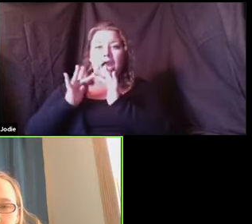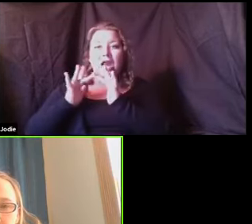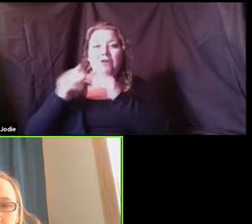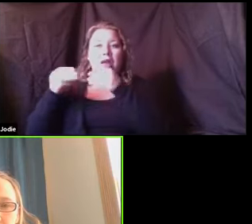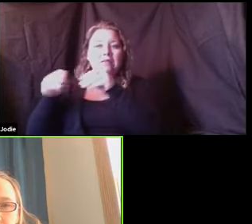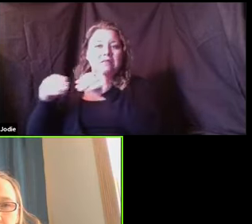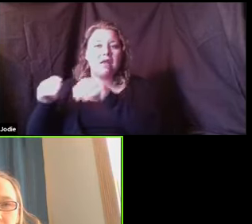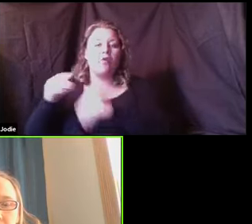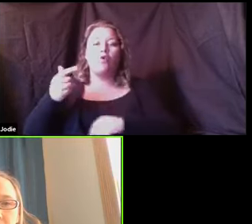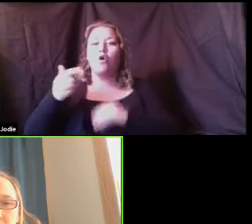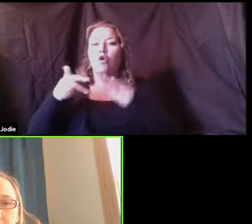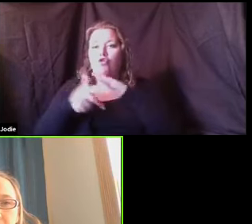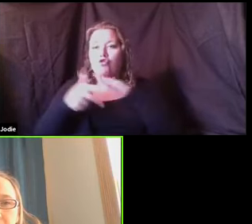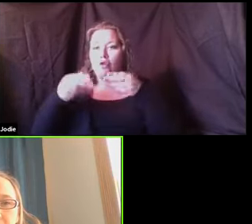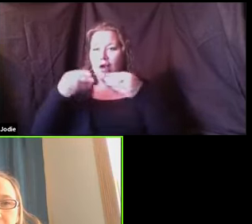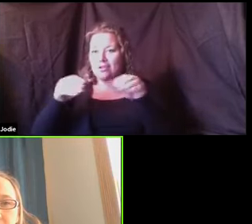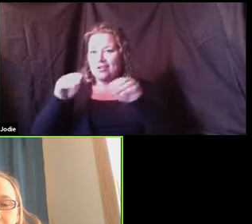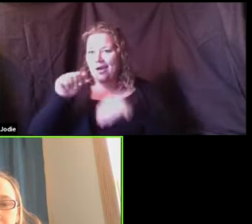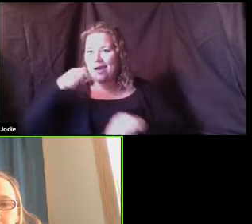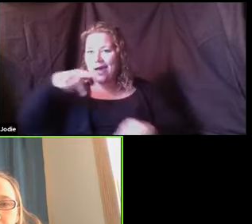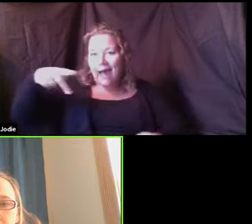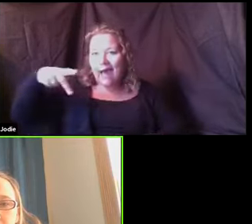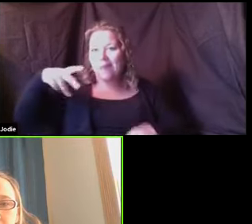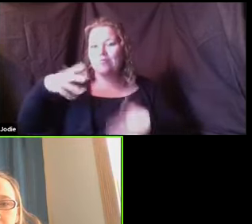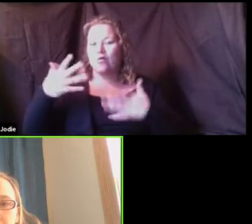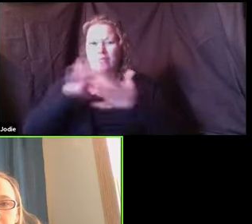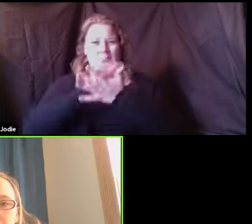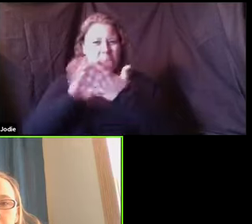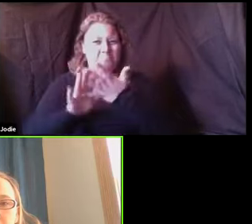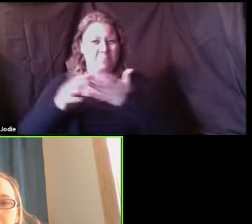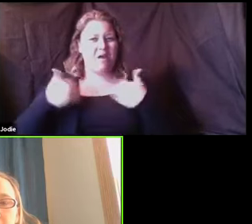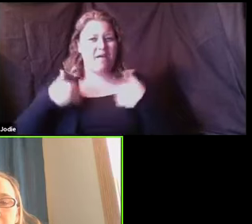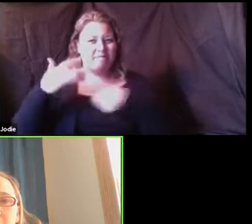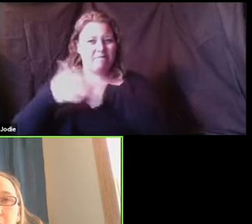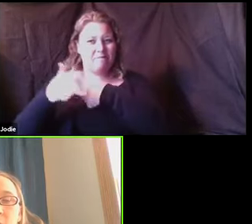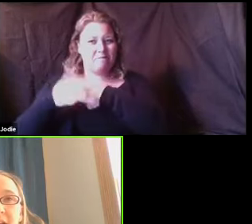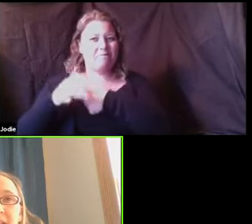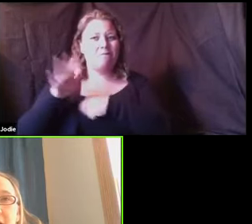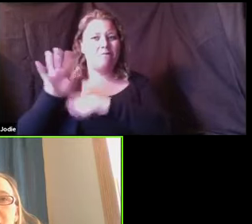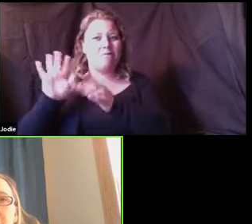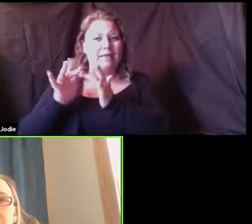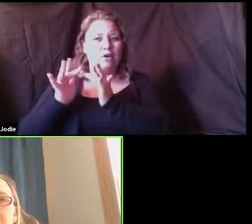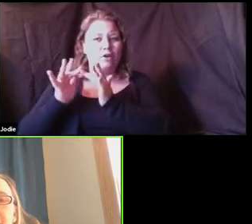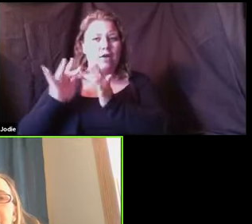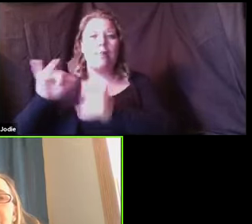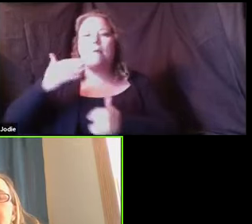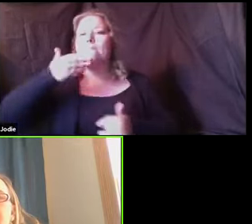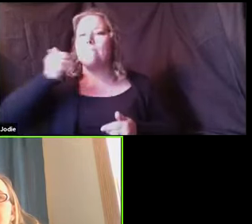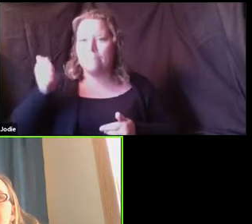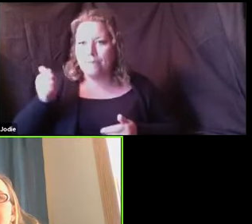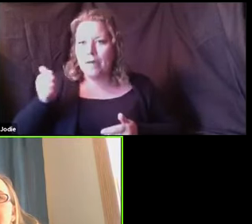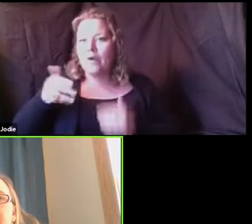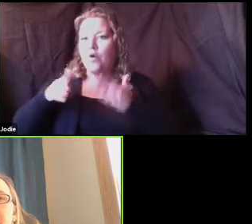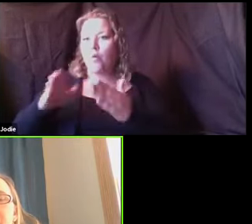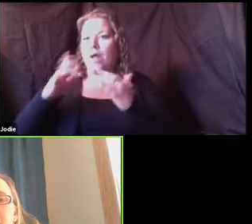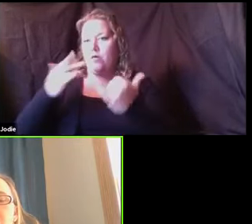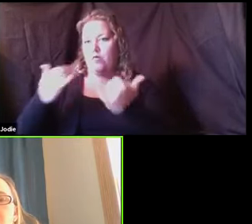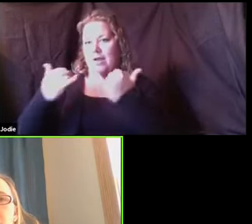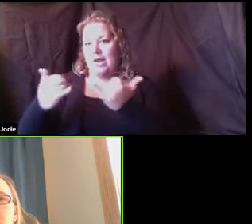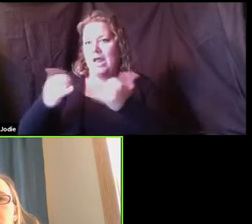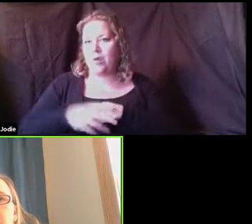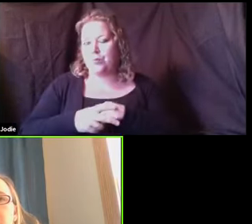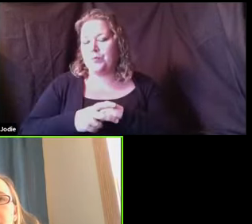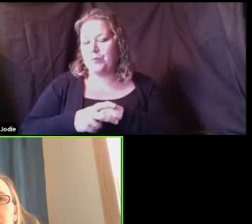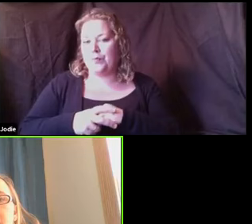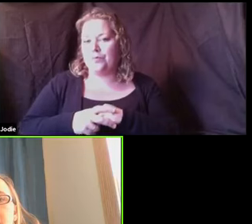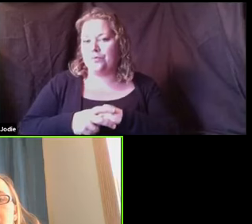apps, or online sales platforms. They felt like that would be a better way to handle that right now. I think